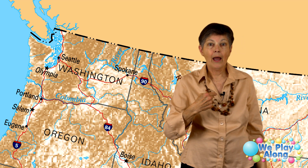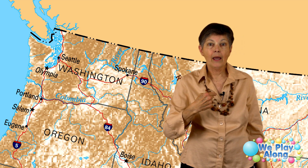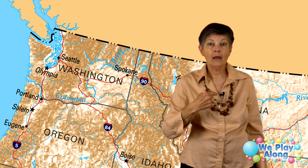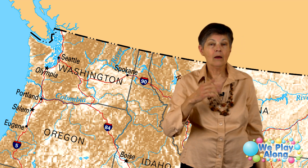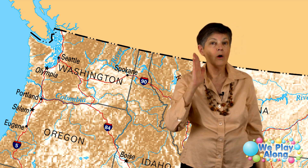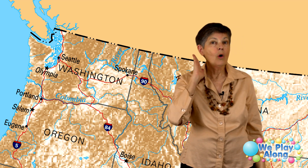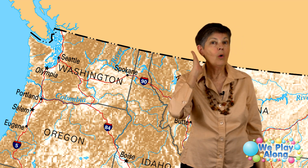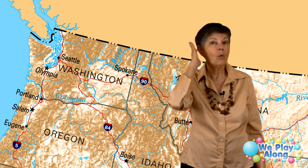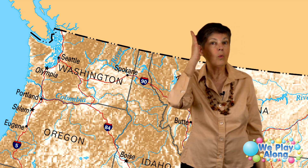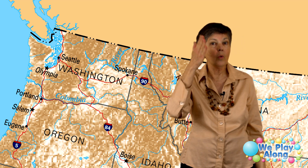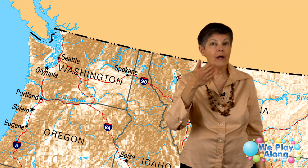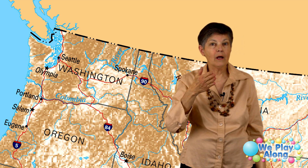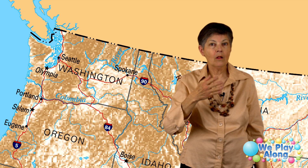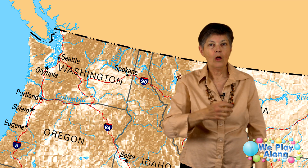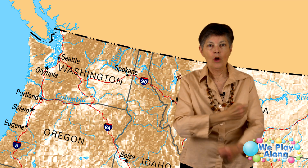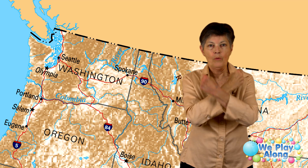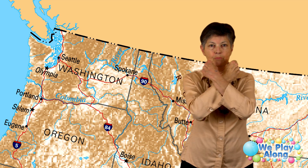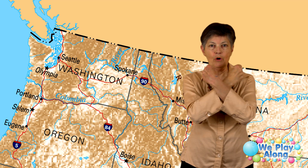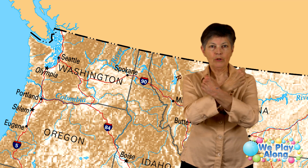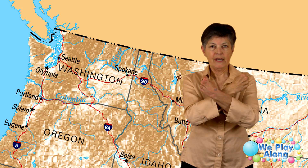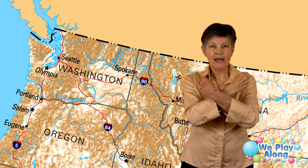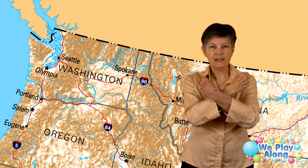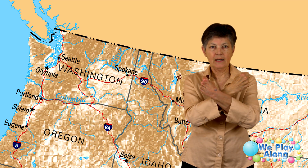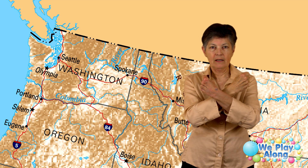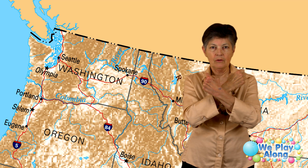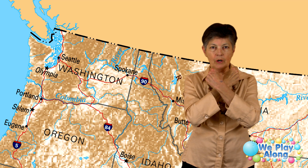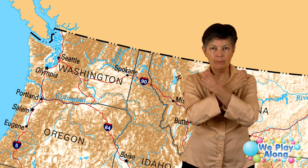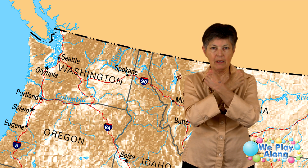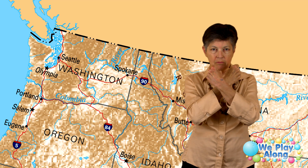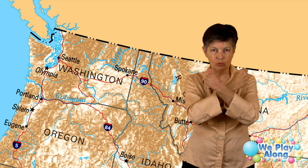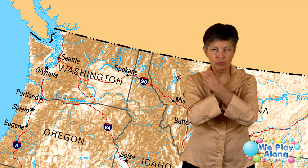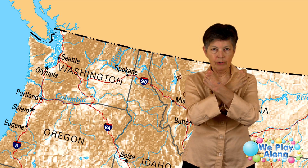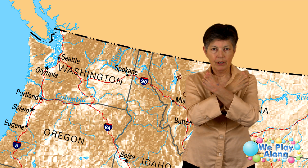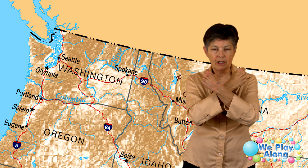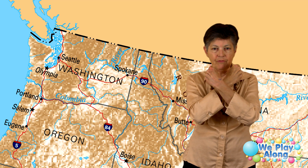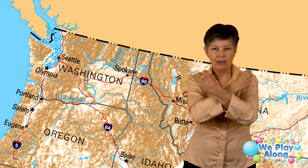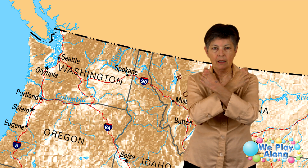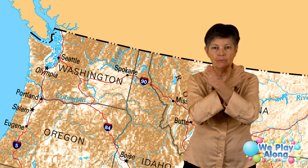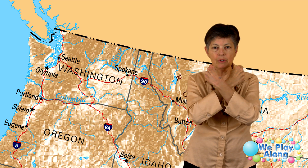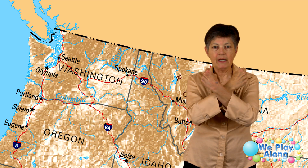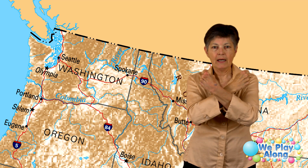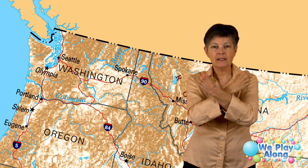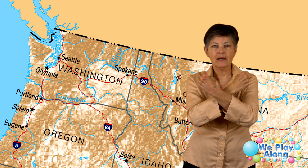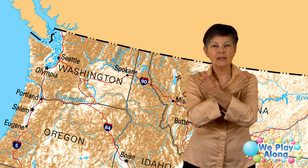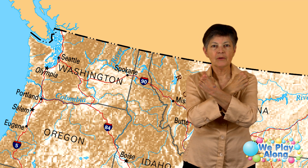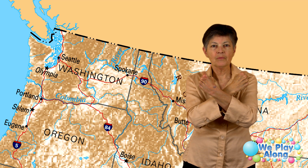I will protect it. You're going to be, you're going to defend it. Protect it.